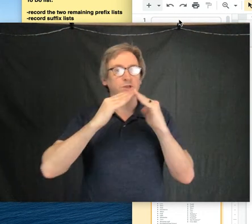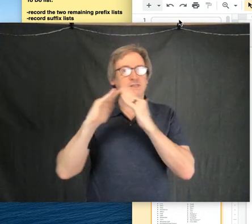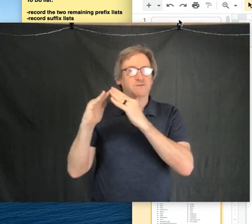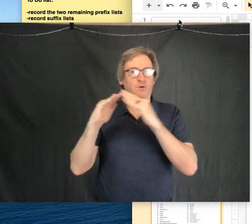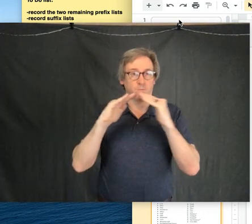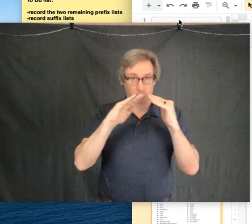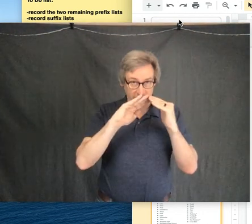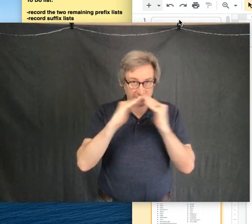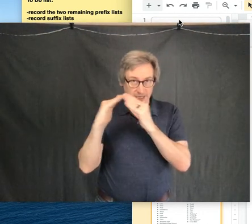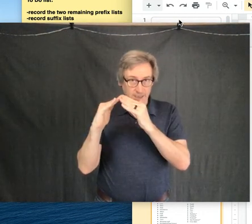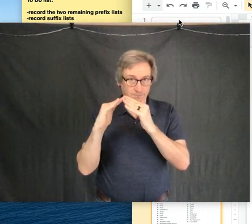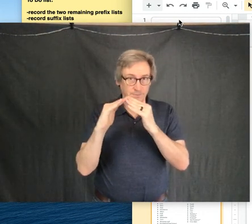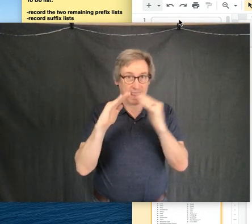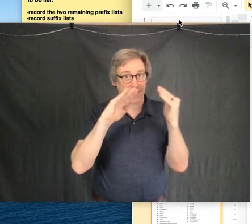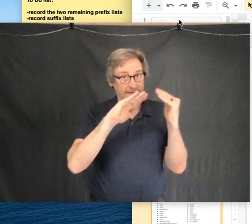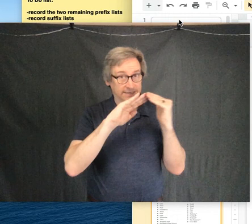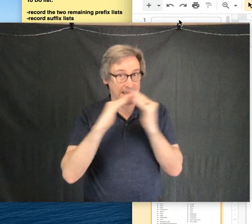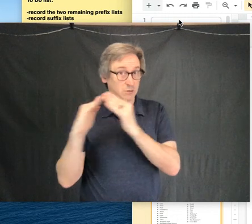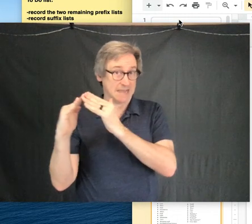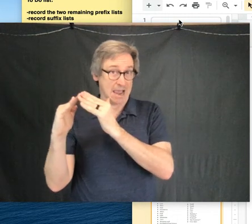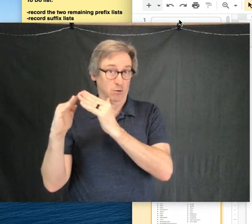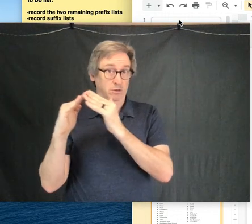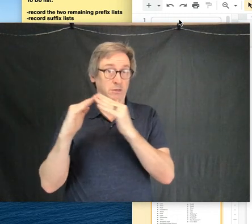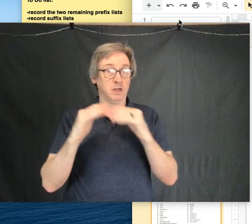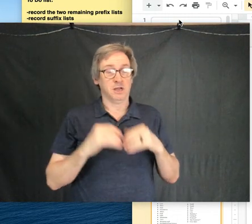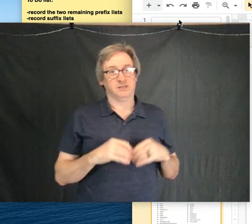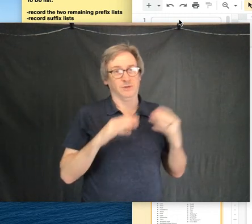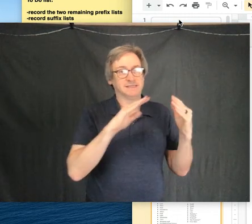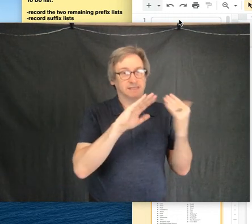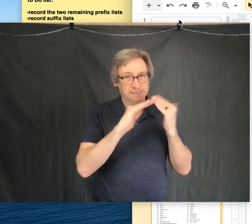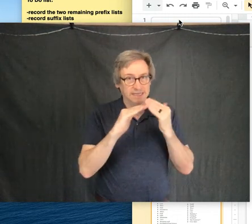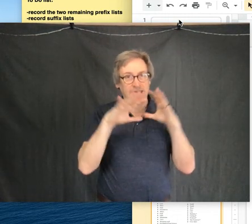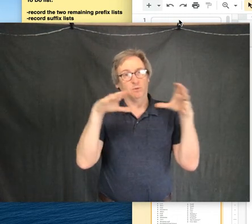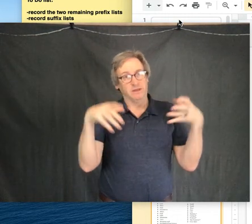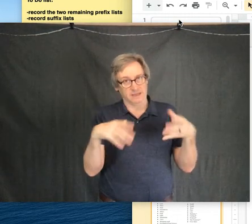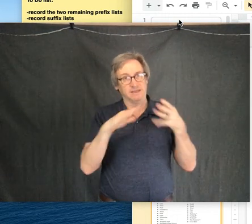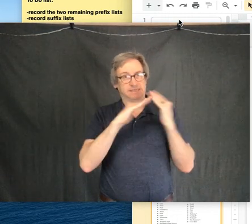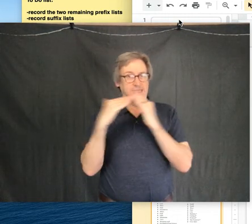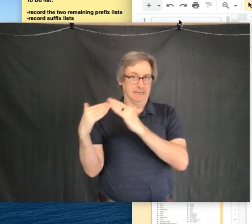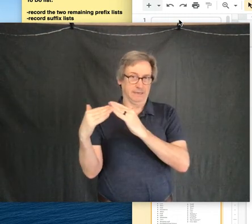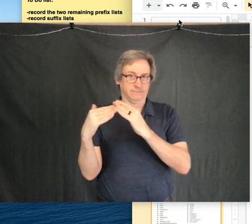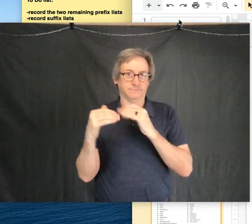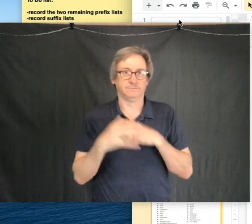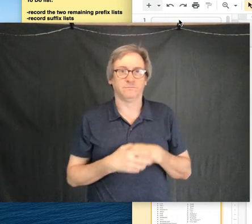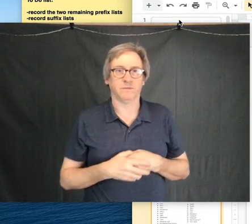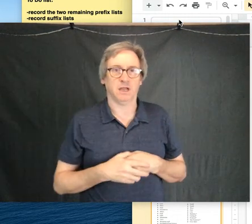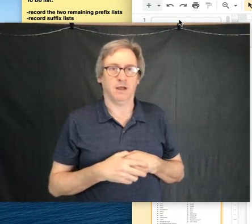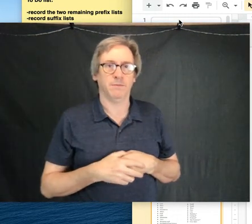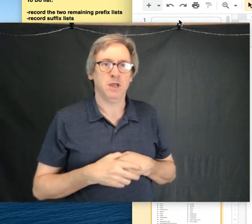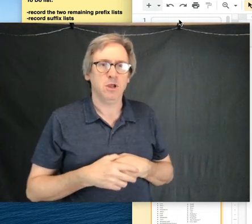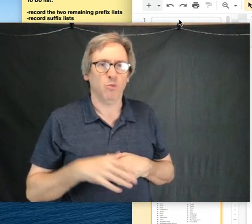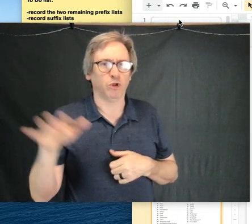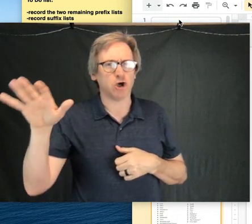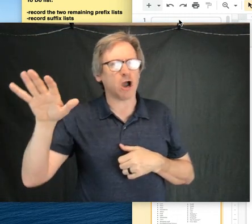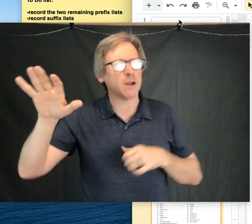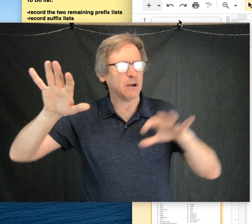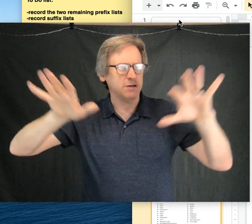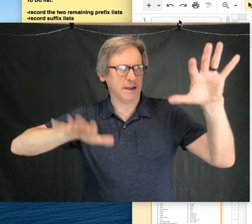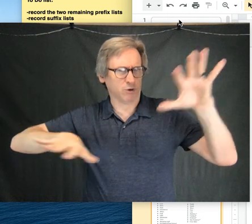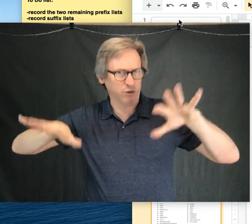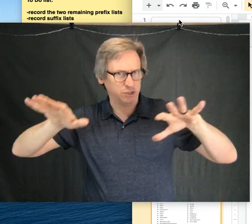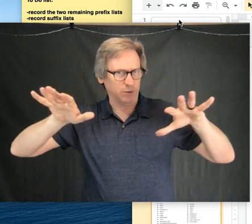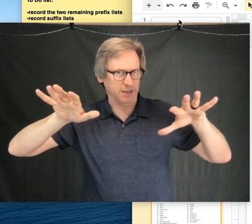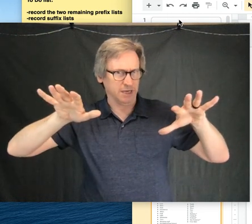So we use this for both city and downtown. So it's the city within the city. We'll talk